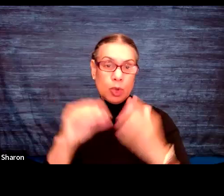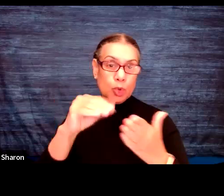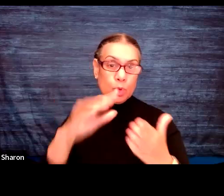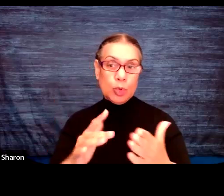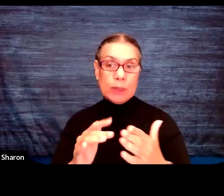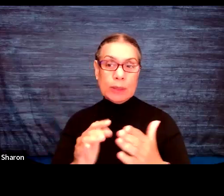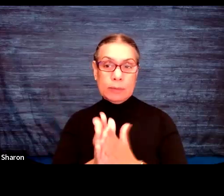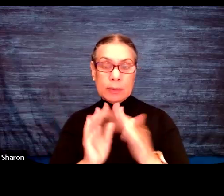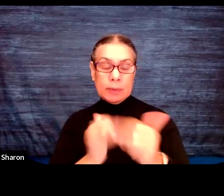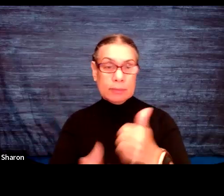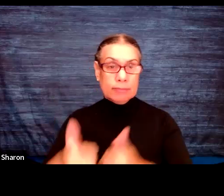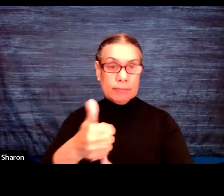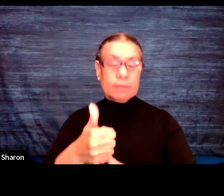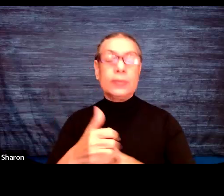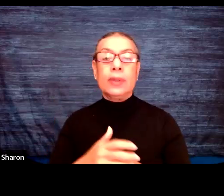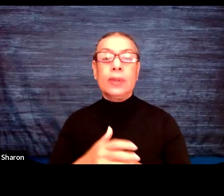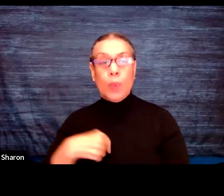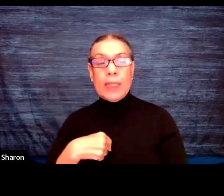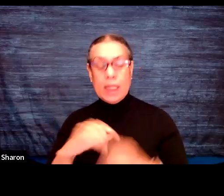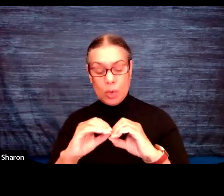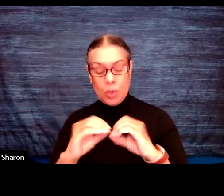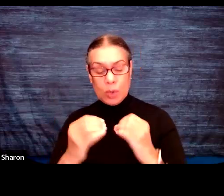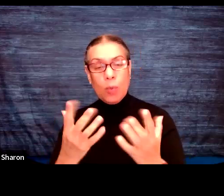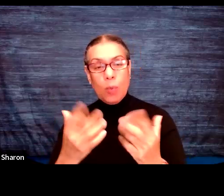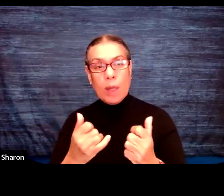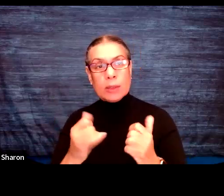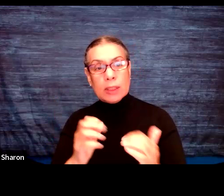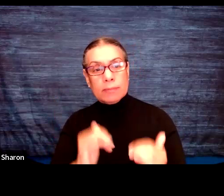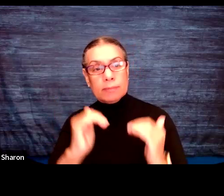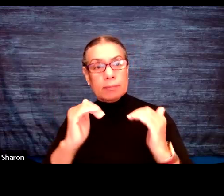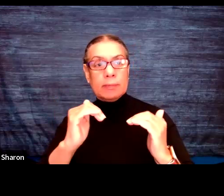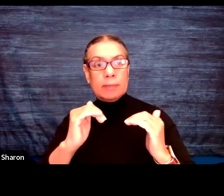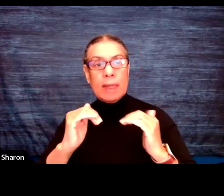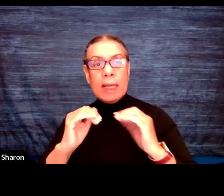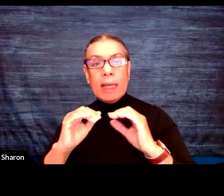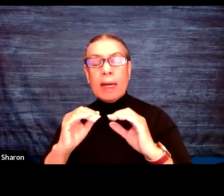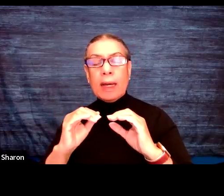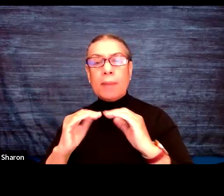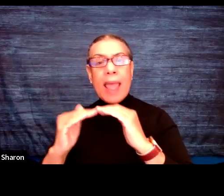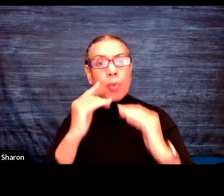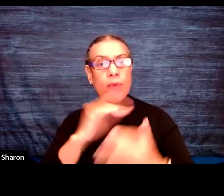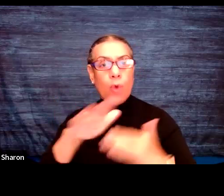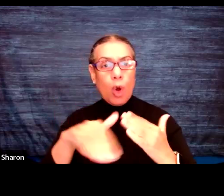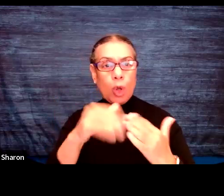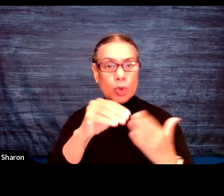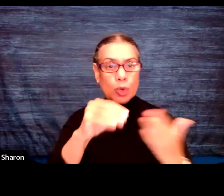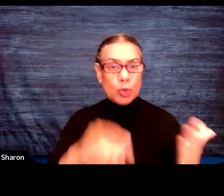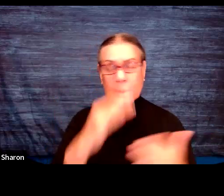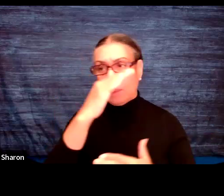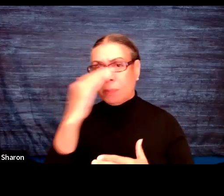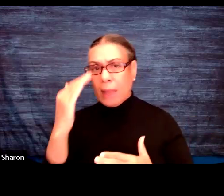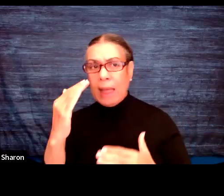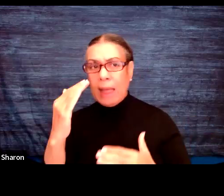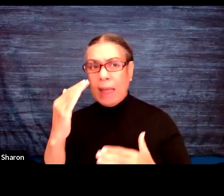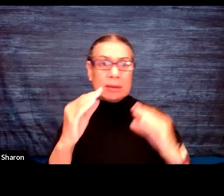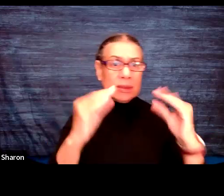And as an organization, we are committed and dedicated to advancing equity for all students, but especially Black students, families, and educators.